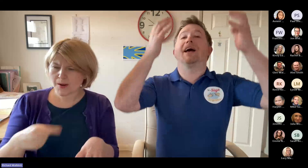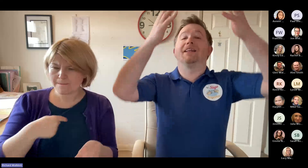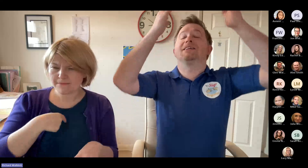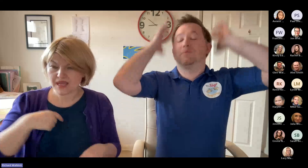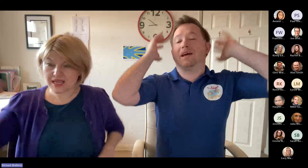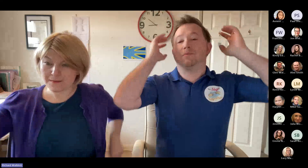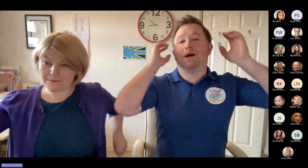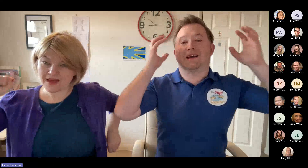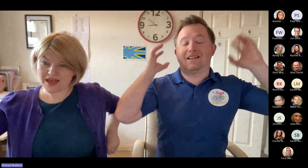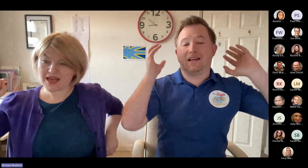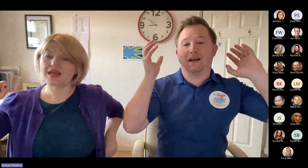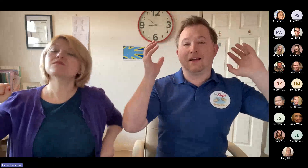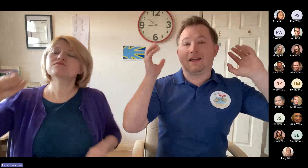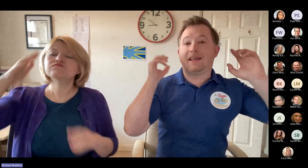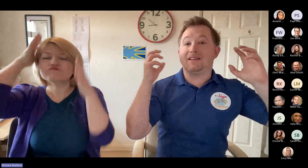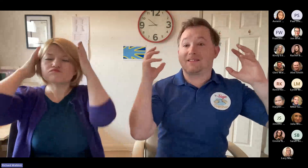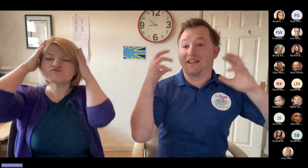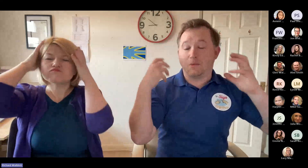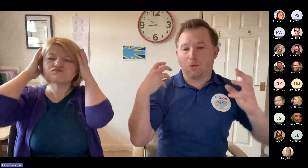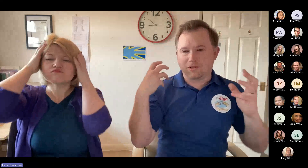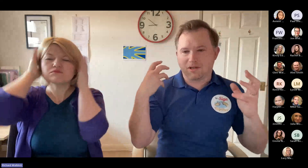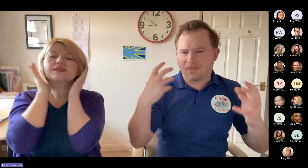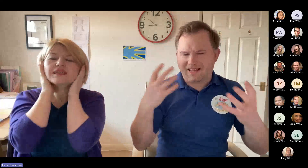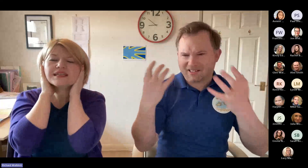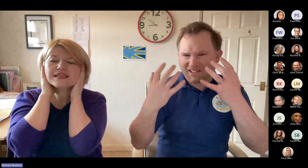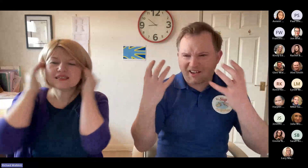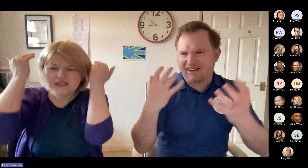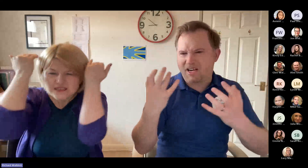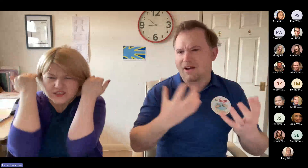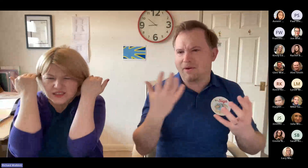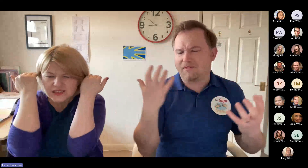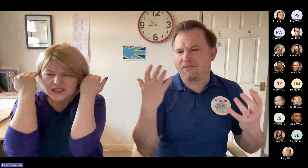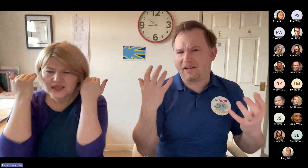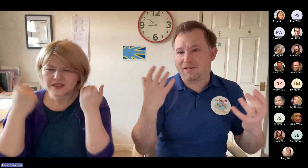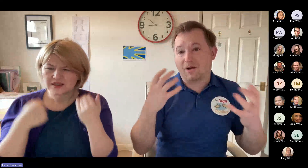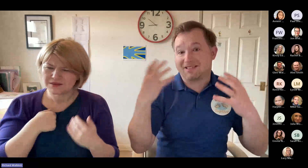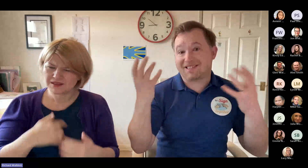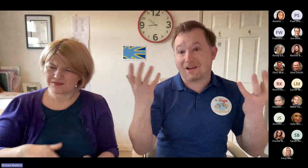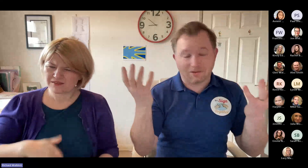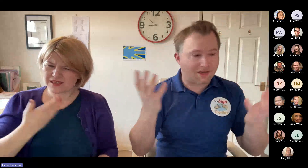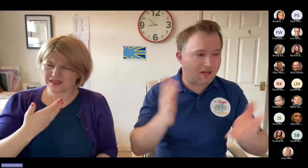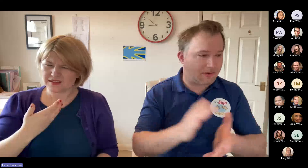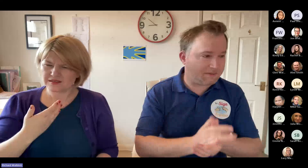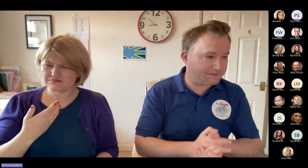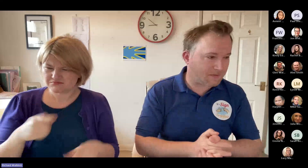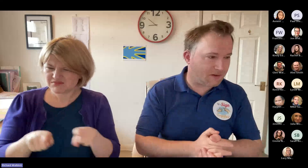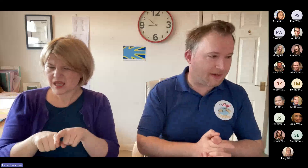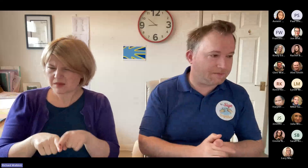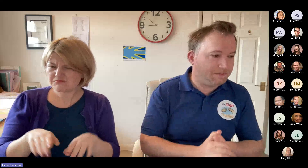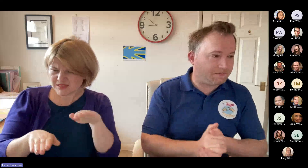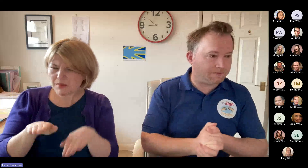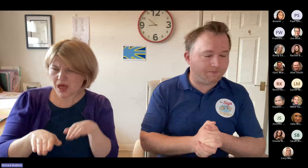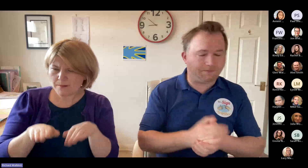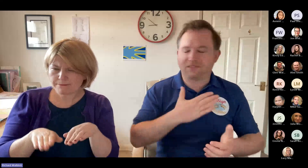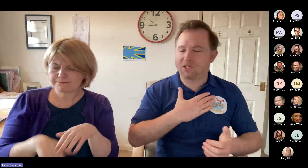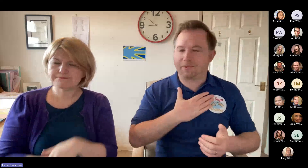hair and you tip your head back and your ears are in the water. That's kind of how it feels, how it sounds anyway. All right. Excuse